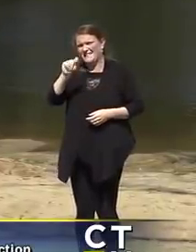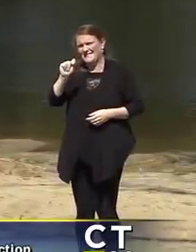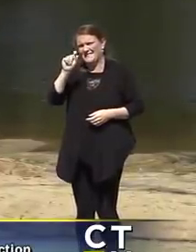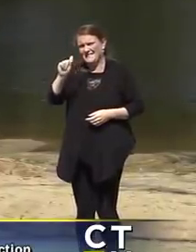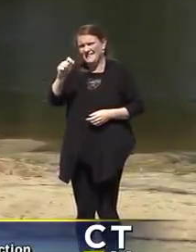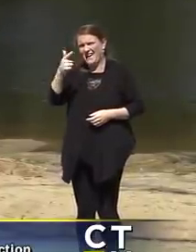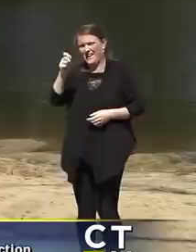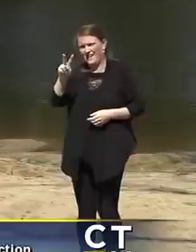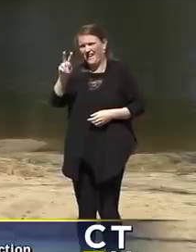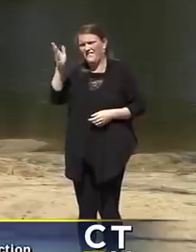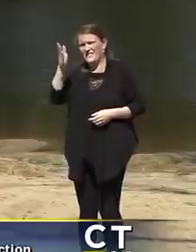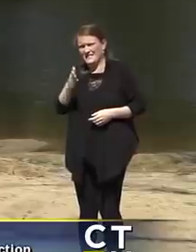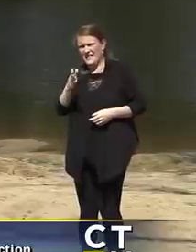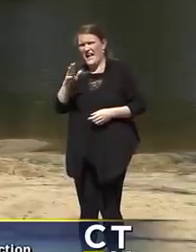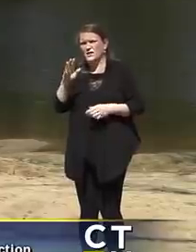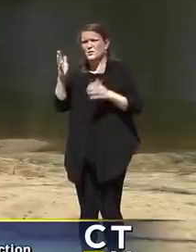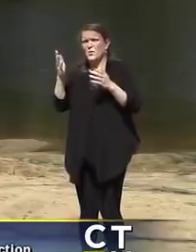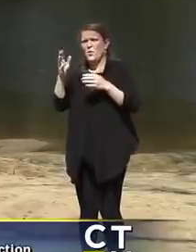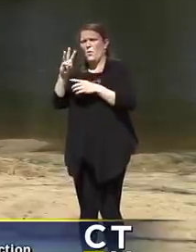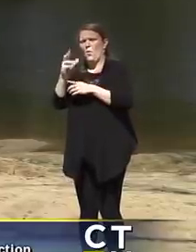portal.ct.gov/what'sopen-outdoors. I'll repeat that. It's